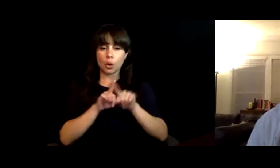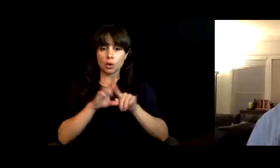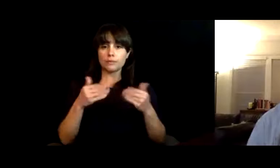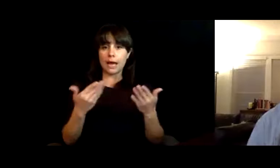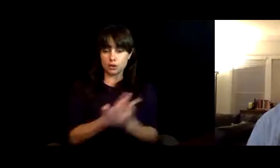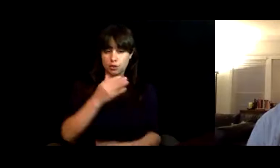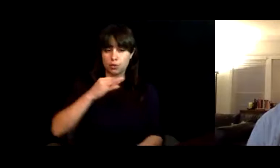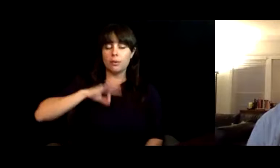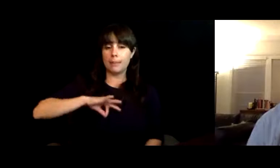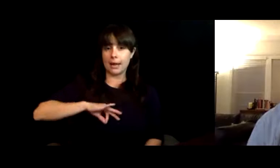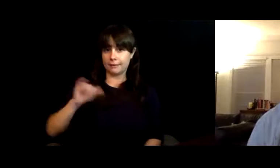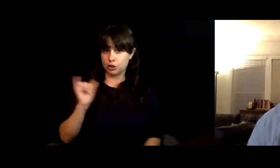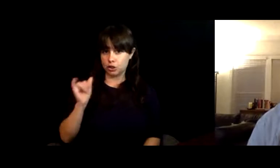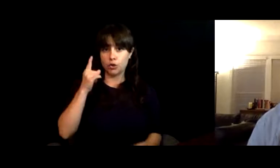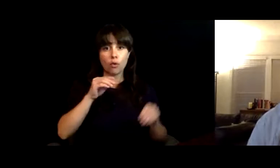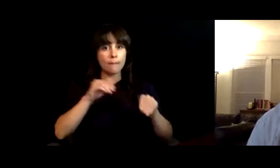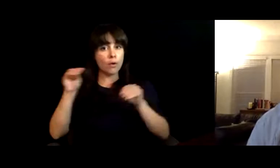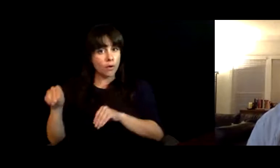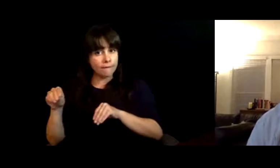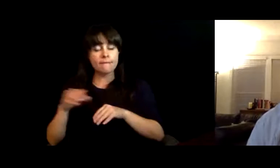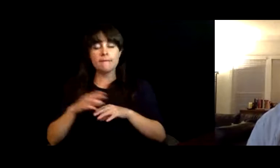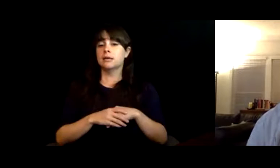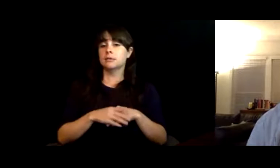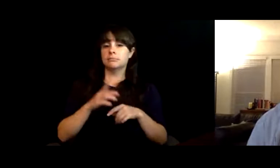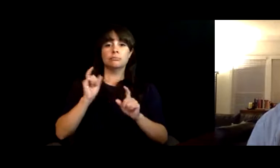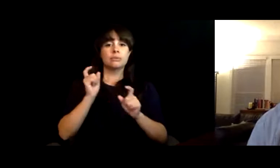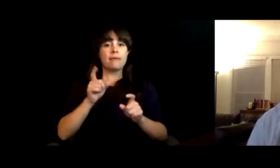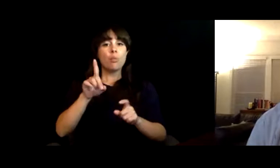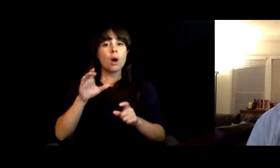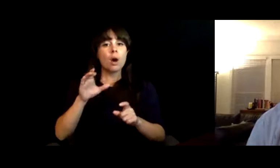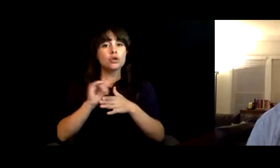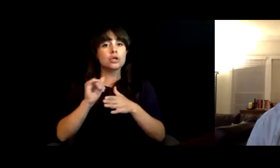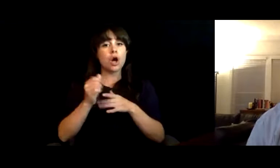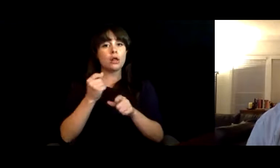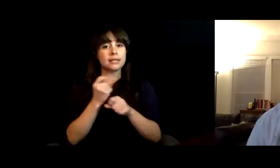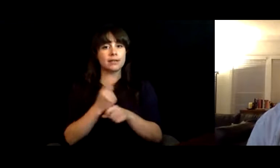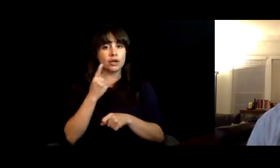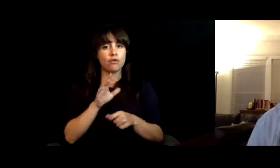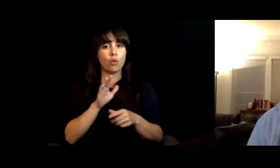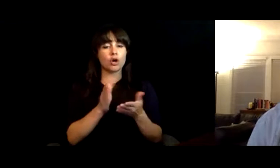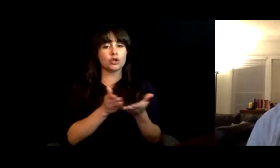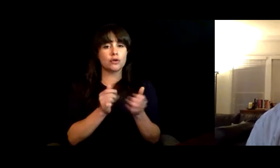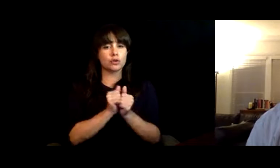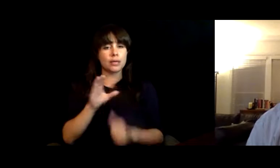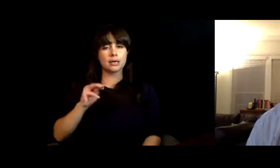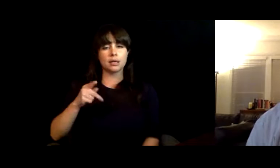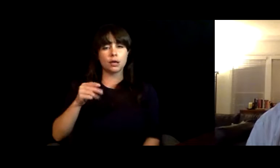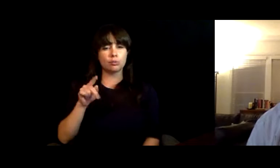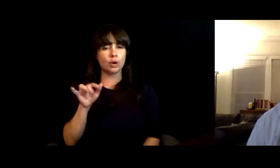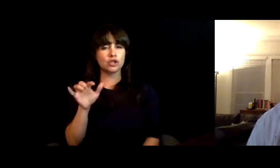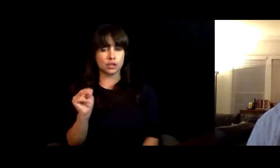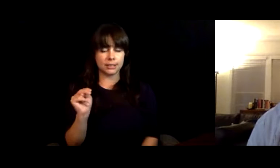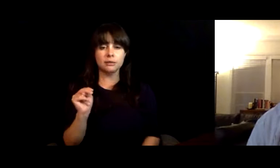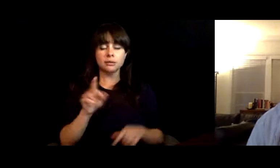moving. We gave them $100 a year for your service to work on compression. And then in this